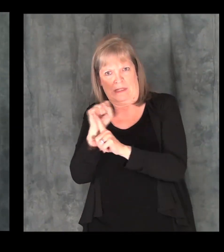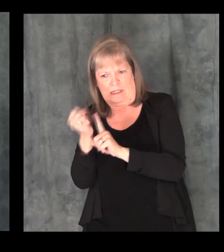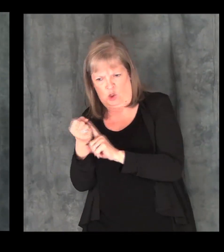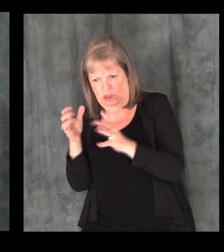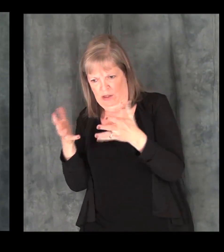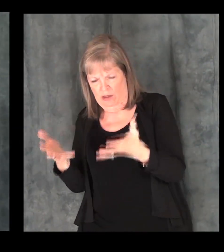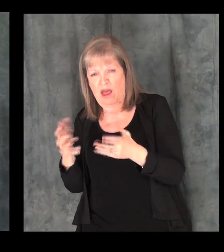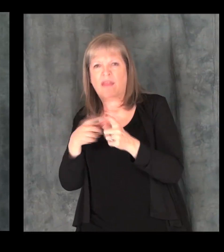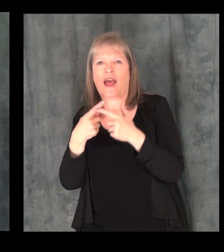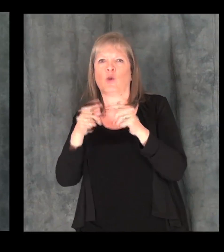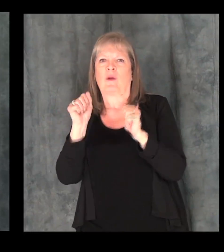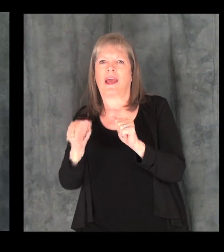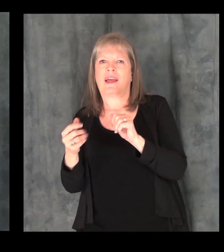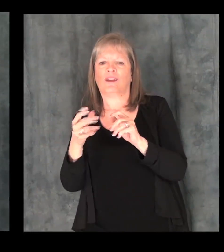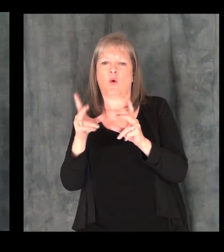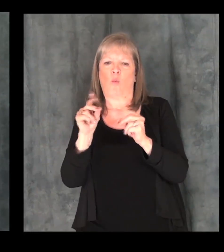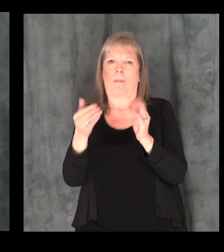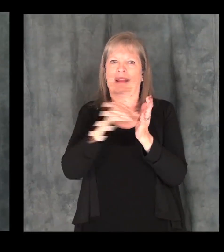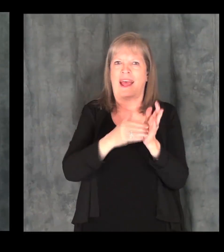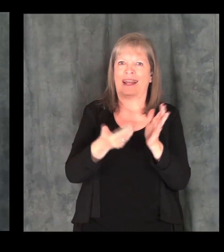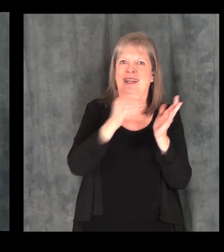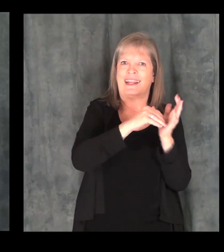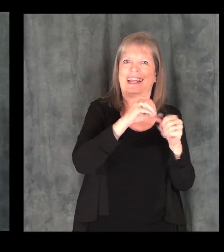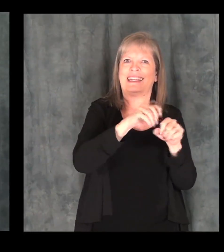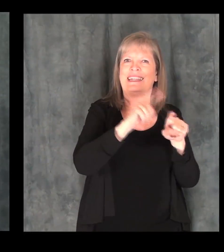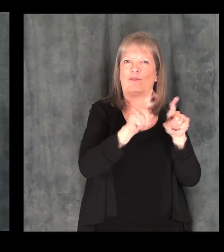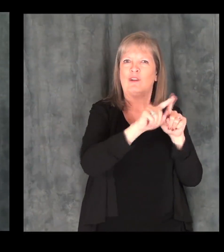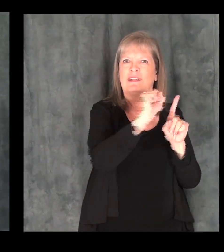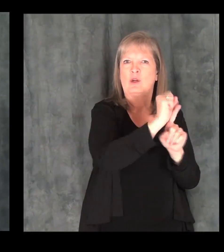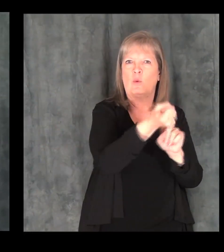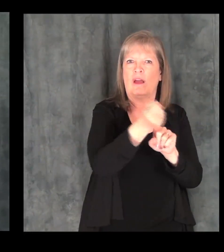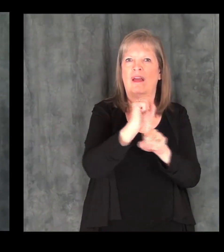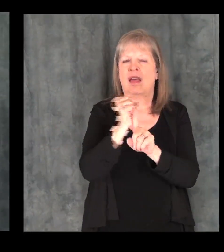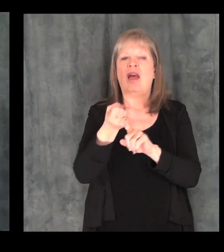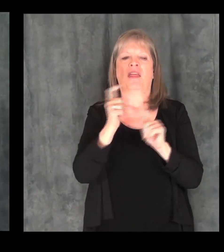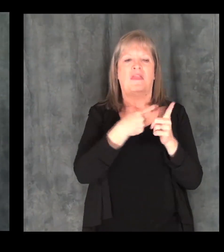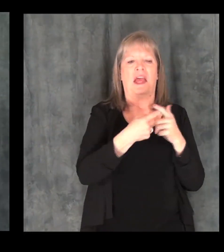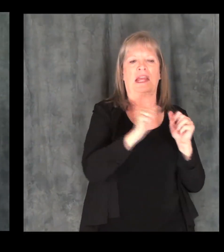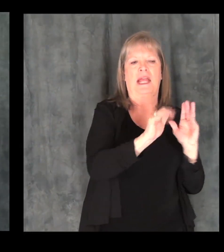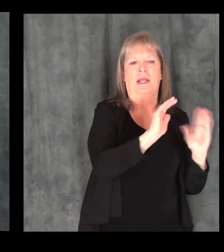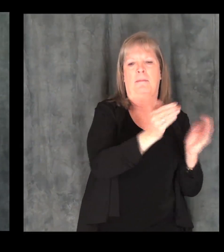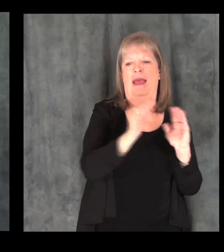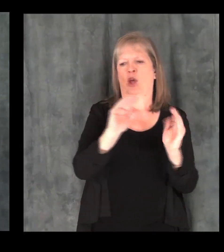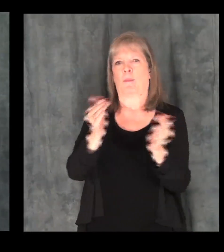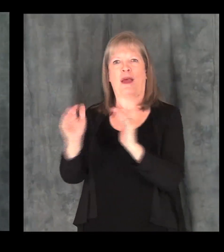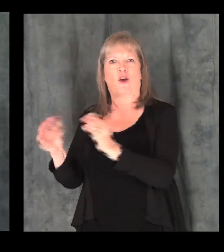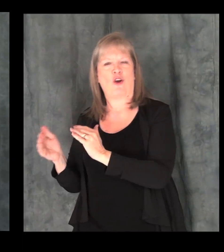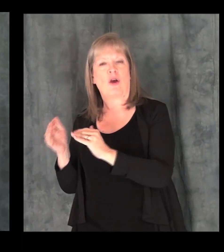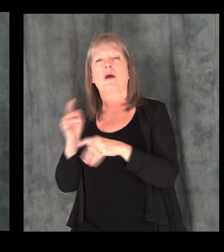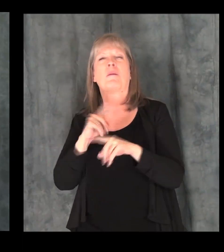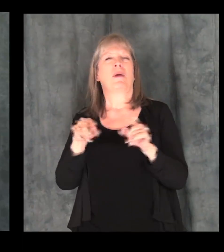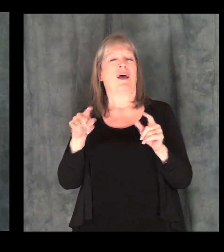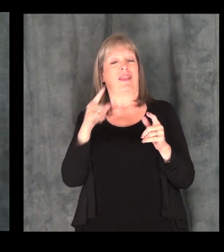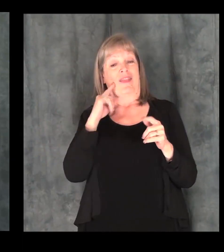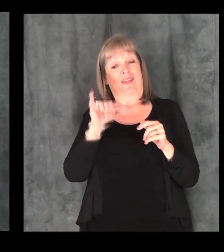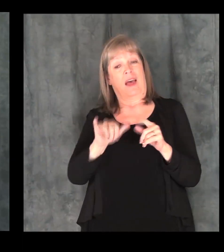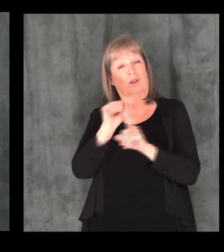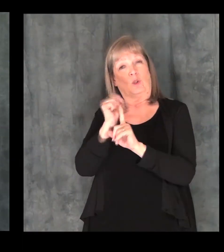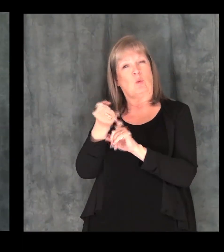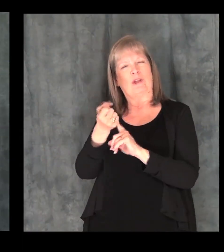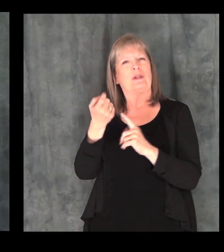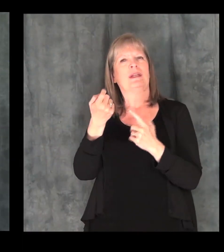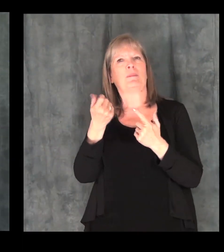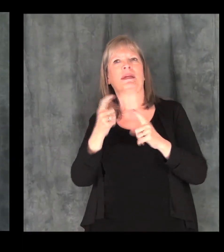over various different instances, and then you can directly compare. But because we were looking at slightly different